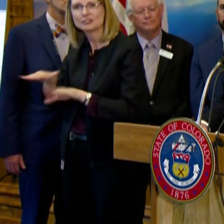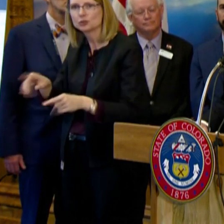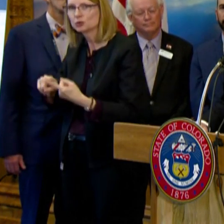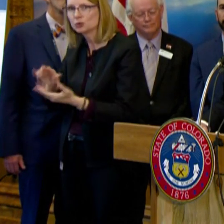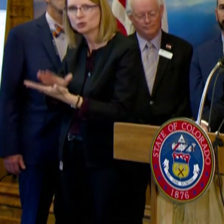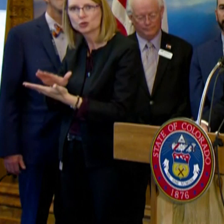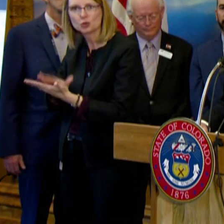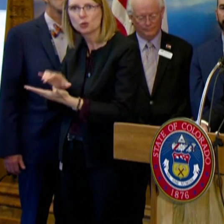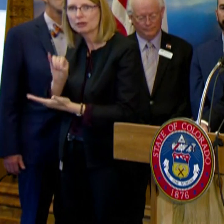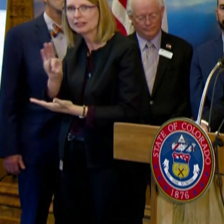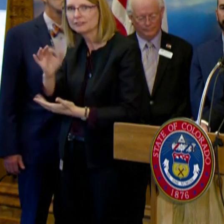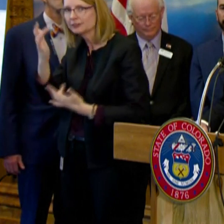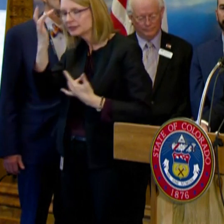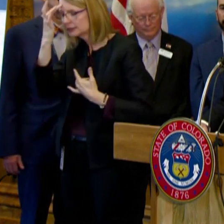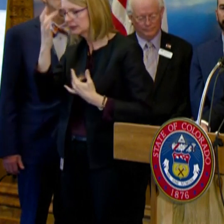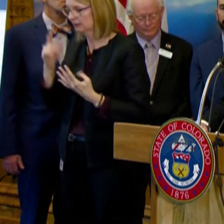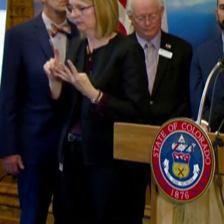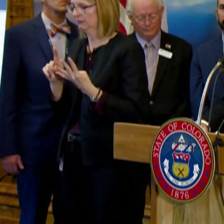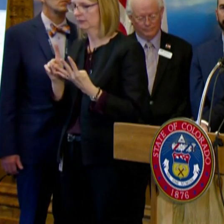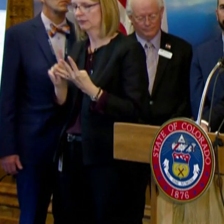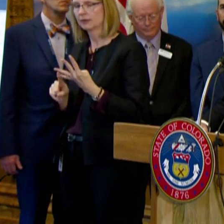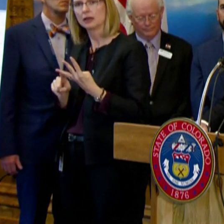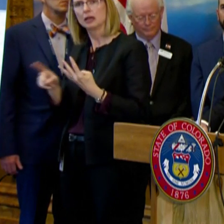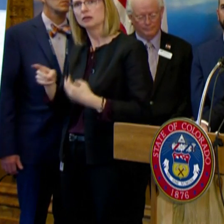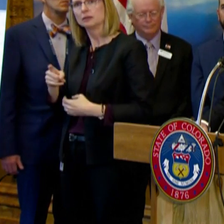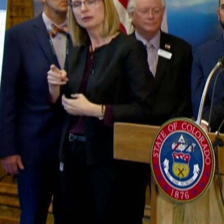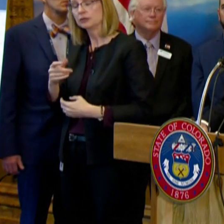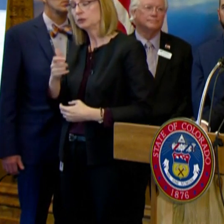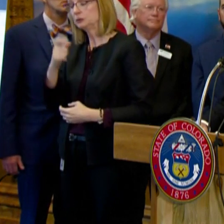precautions not only will help keep Coloradans safe, but will also